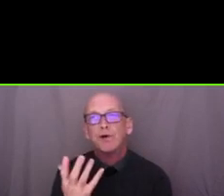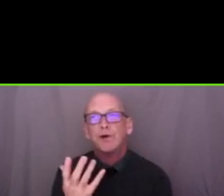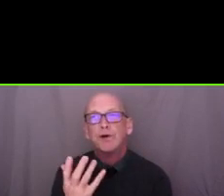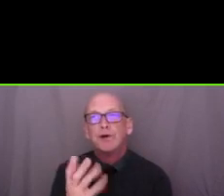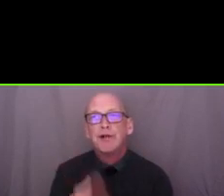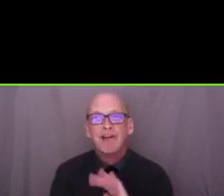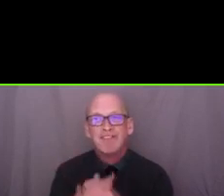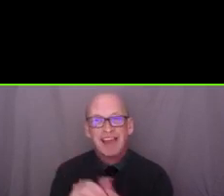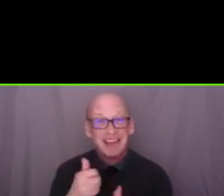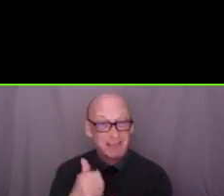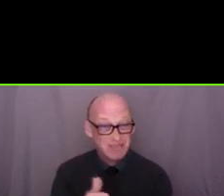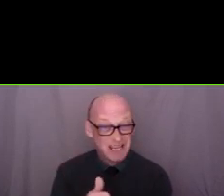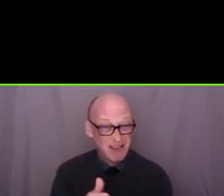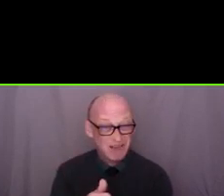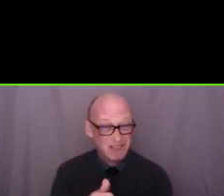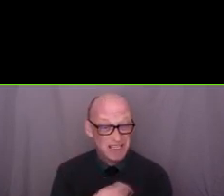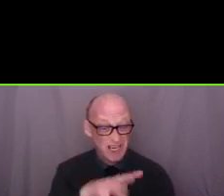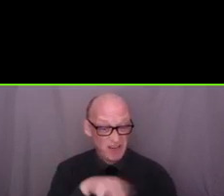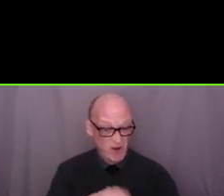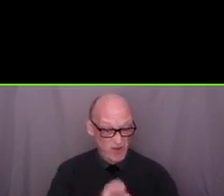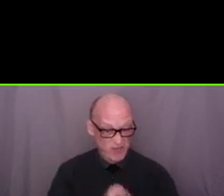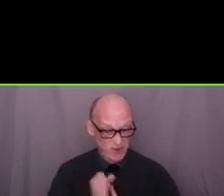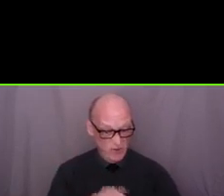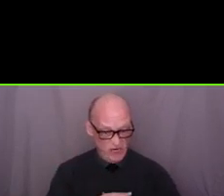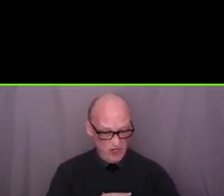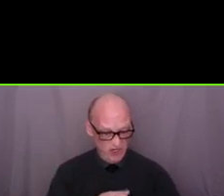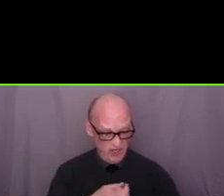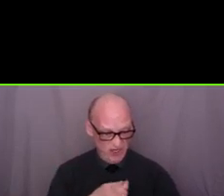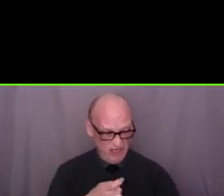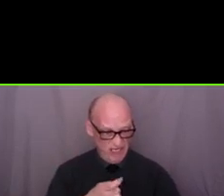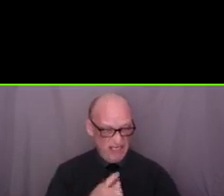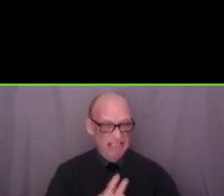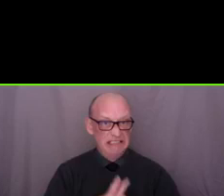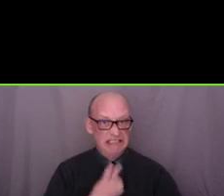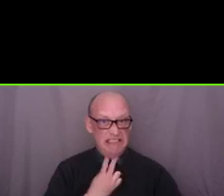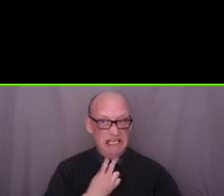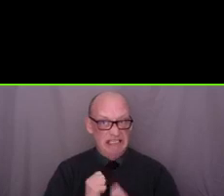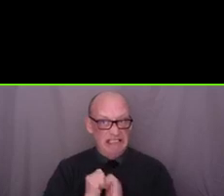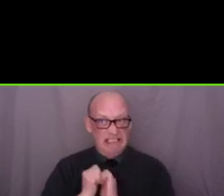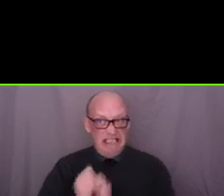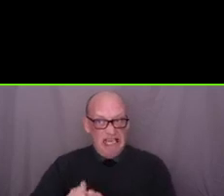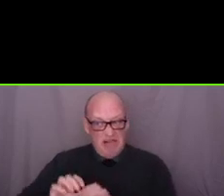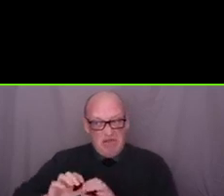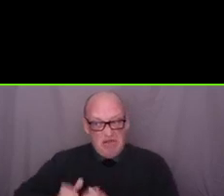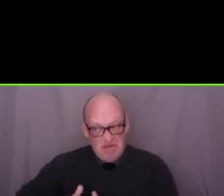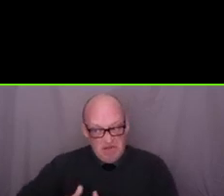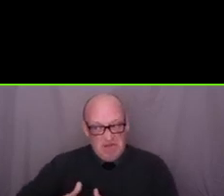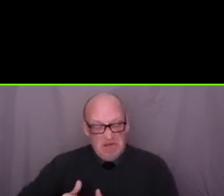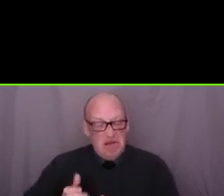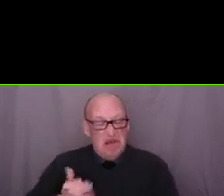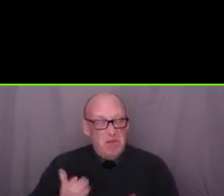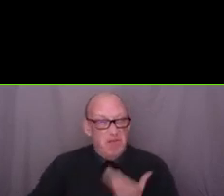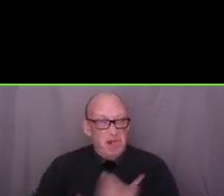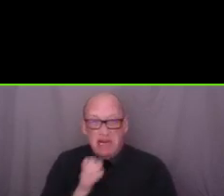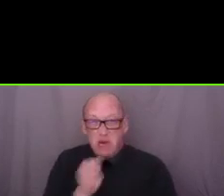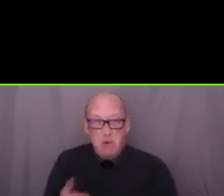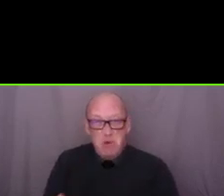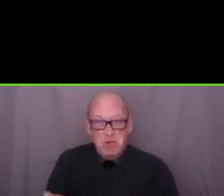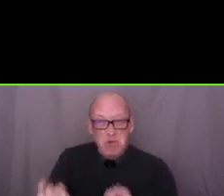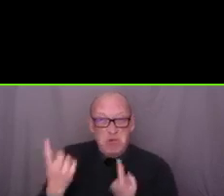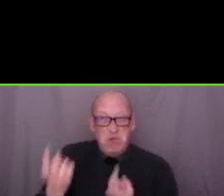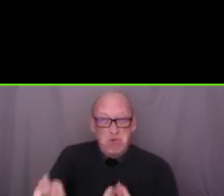finding themselves in a situation where they are cooped up together and maybe not understanding each